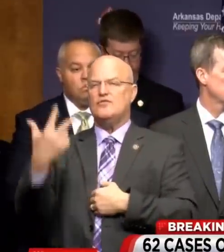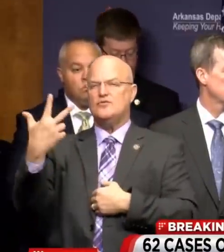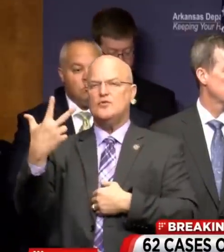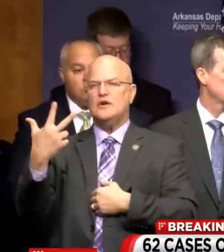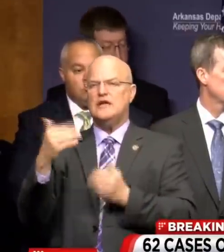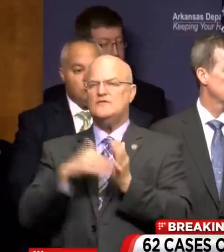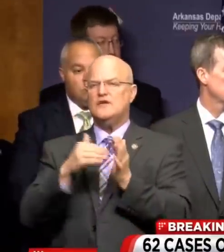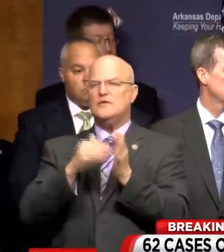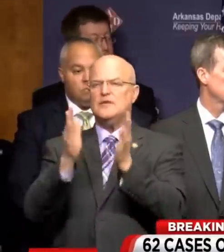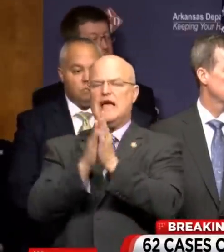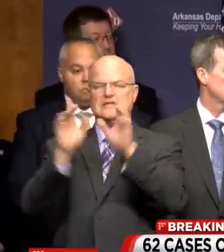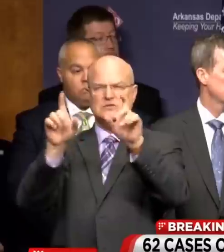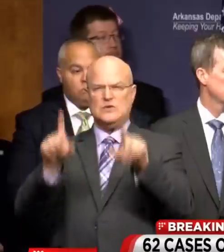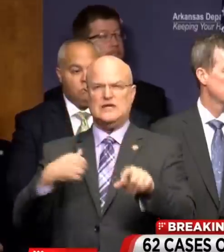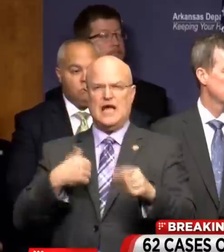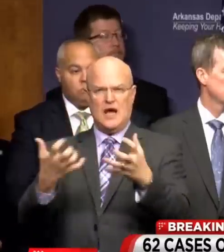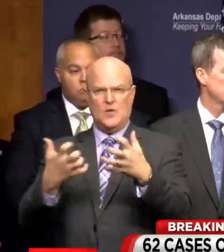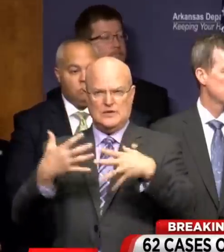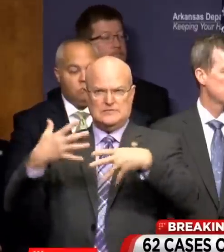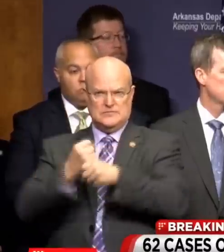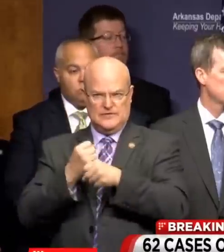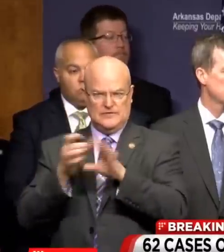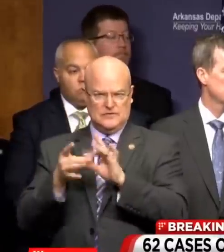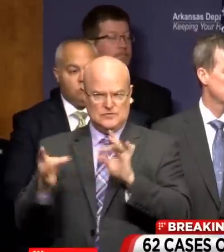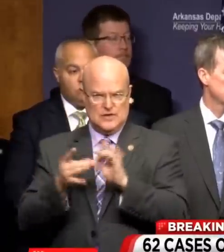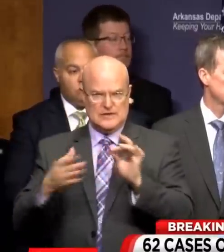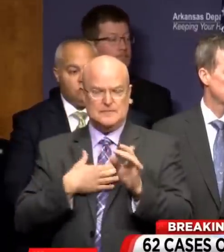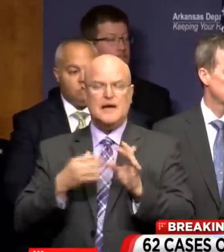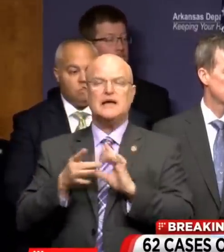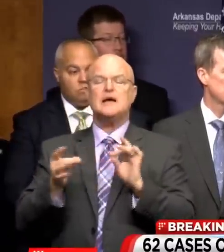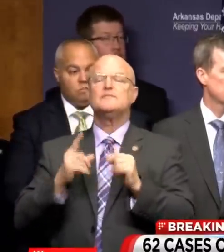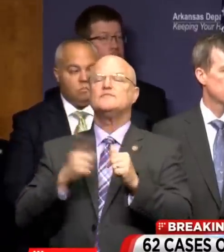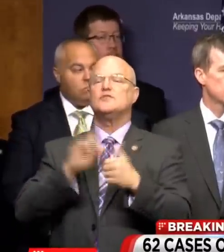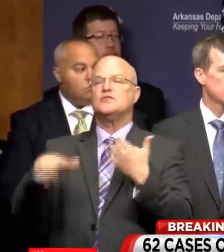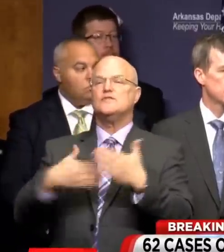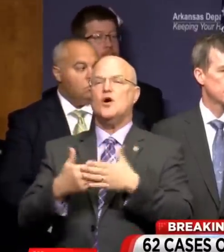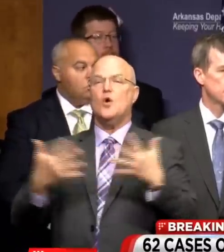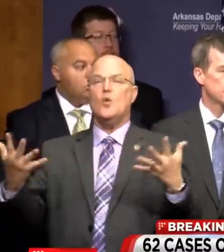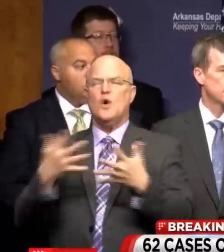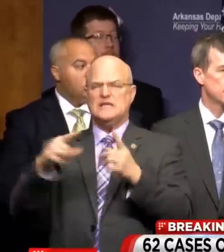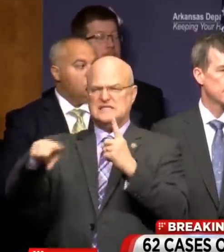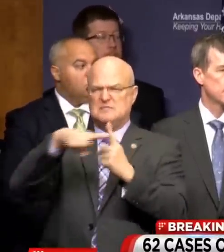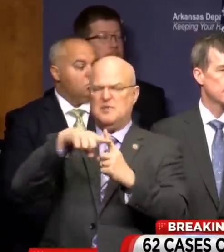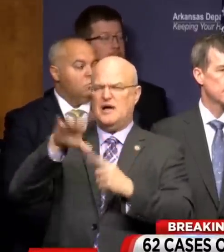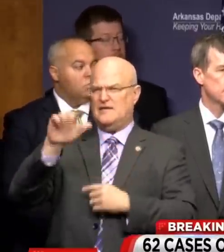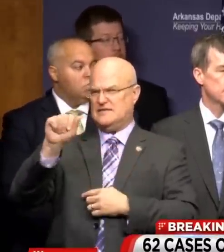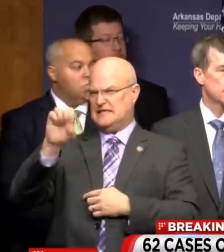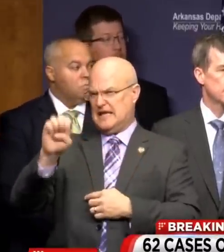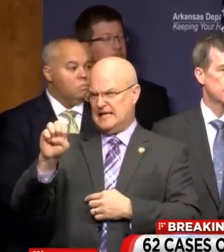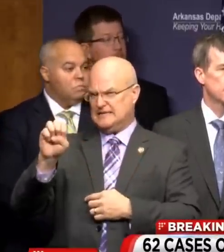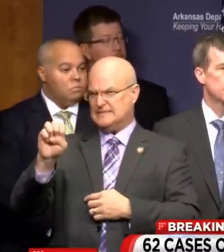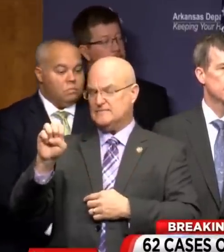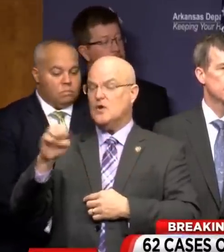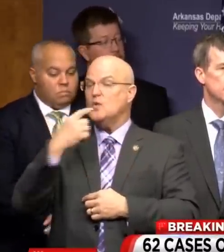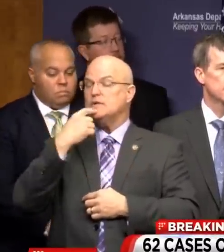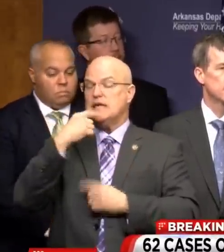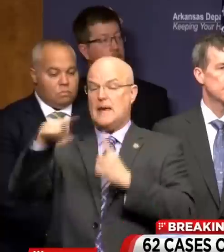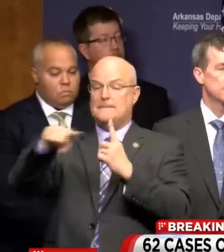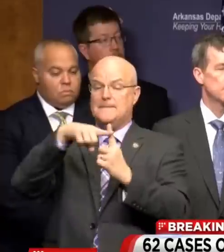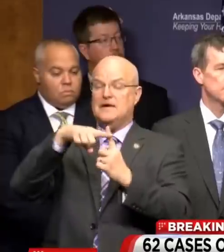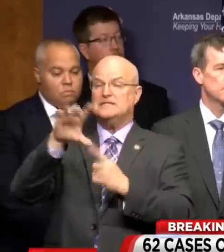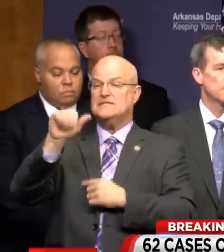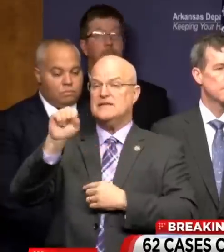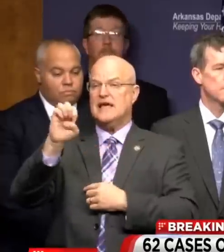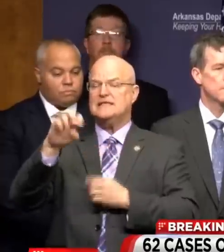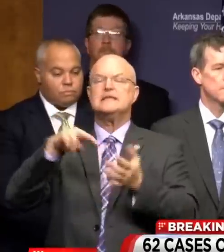of frequently asked questions that I'd like to briefly address in my comments. First of all, what is a positive case? When we say it's a positive case,